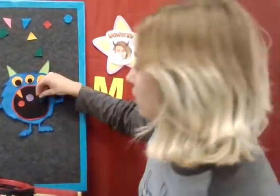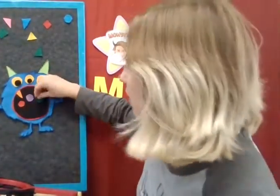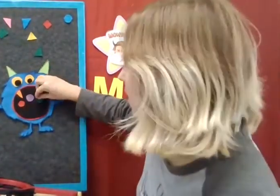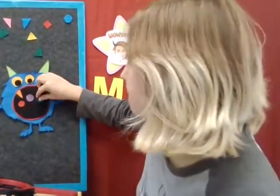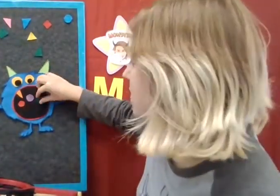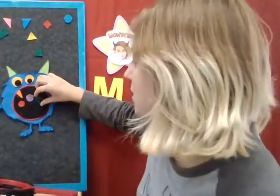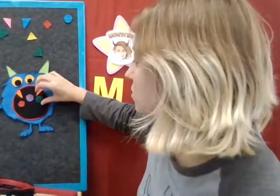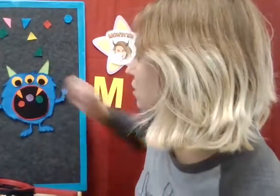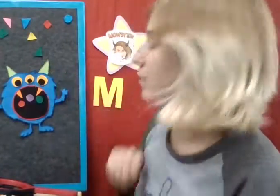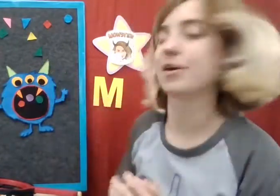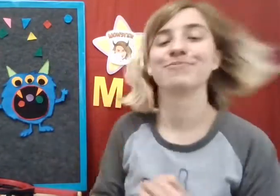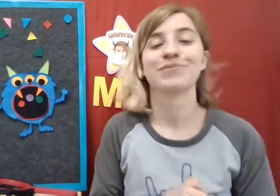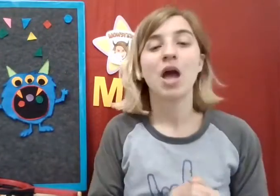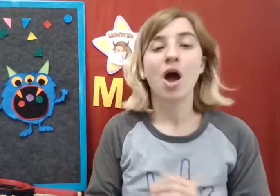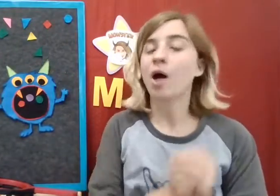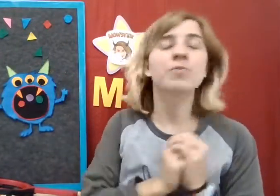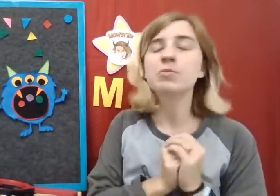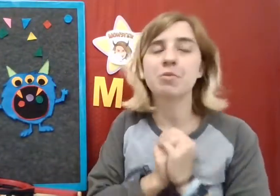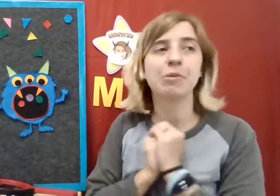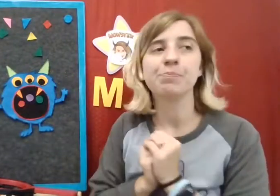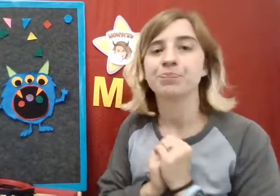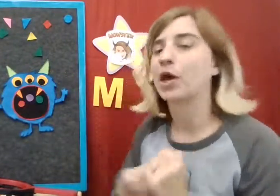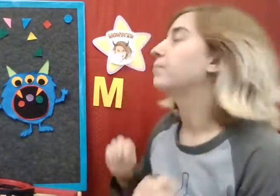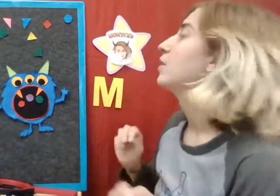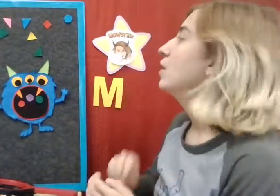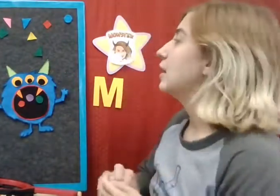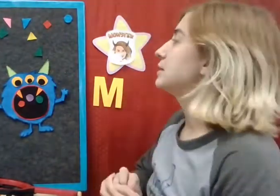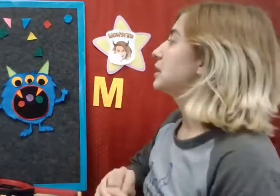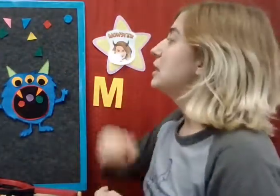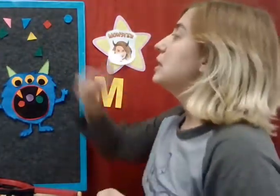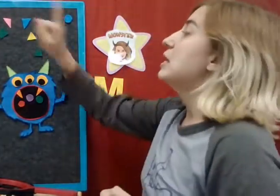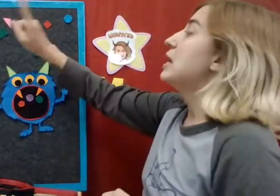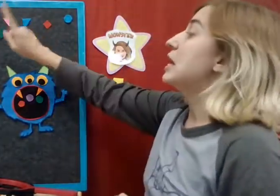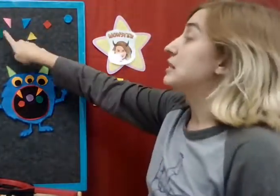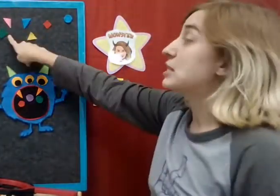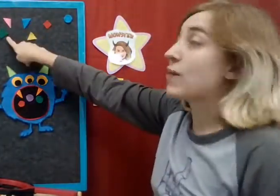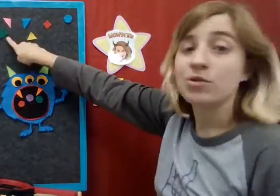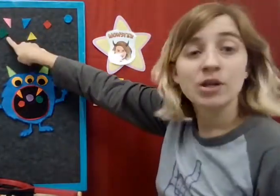there, monster. There. Okay, let's see. Is this round?